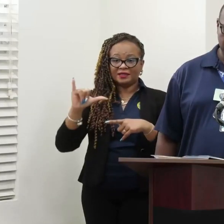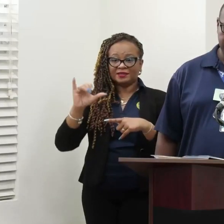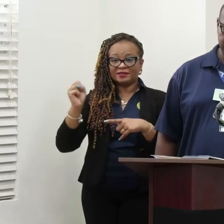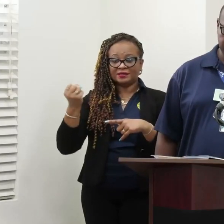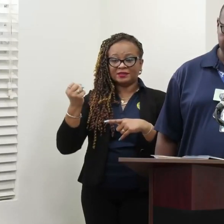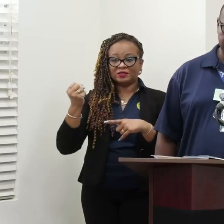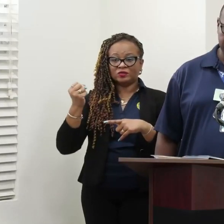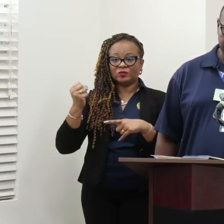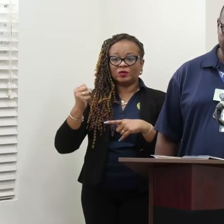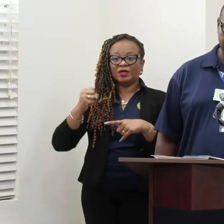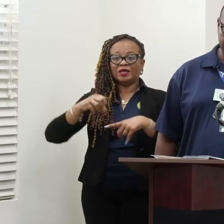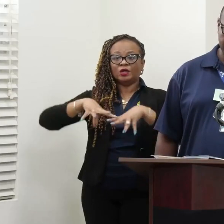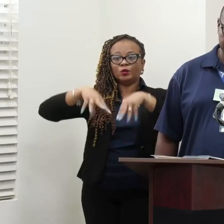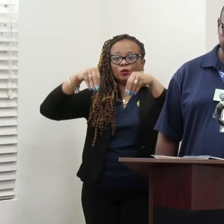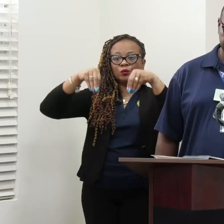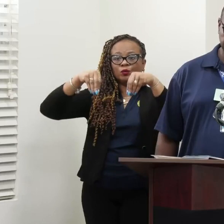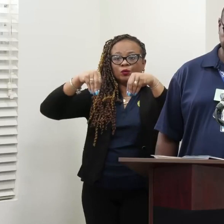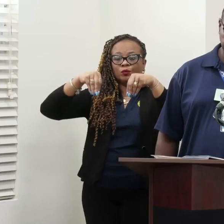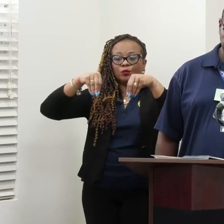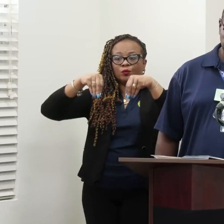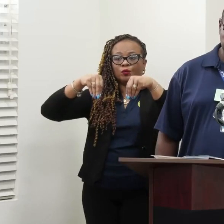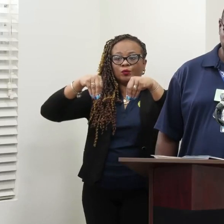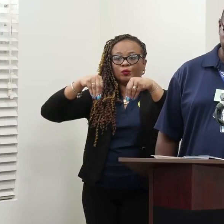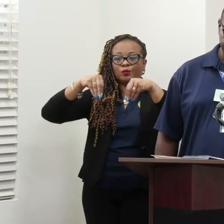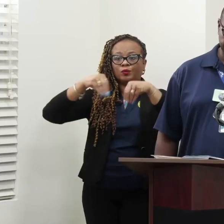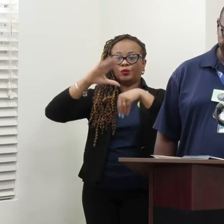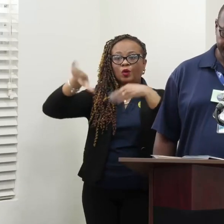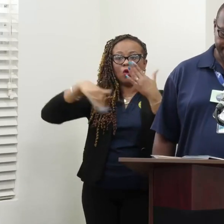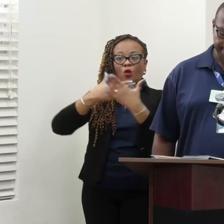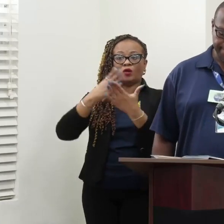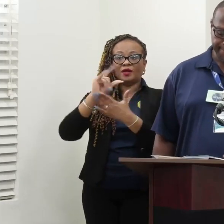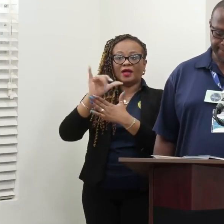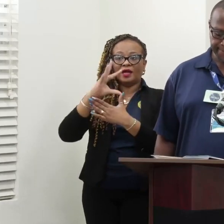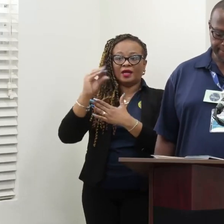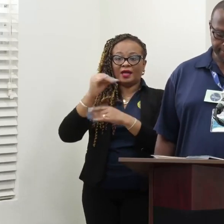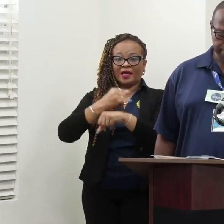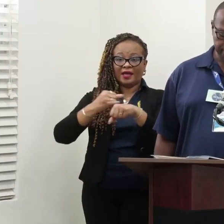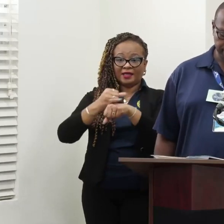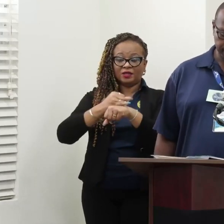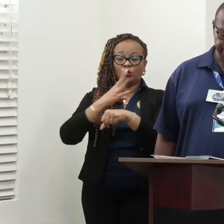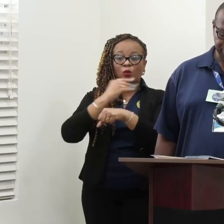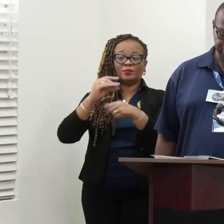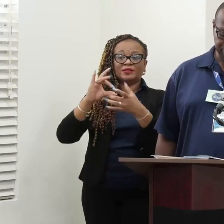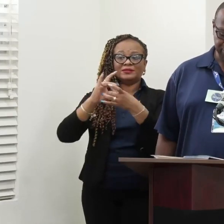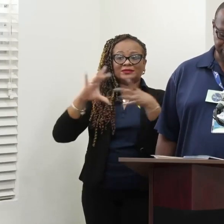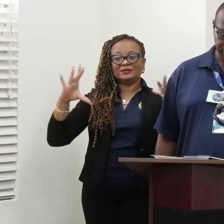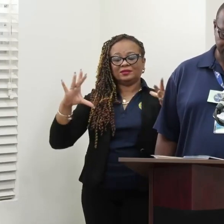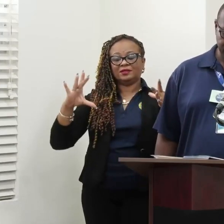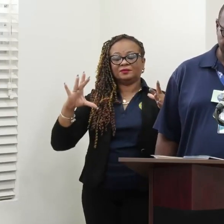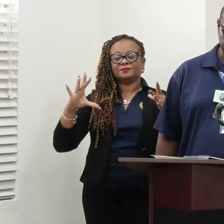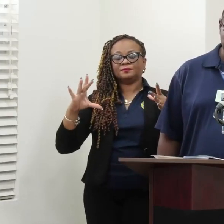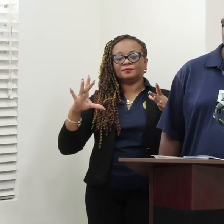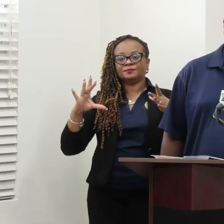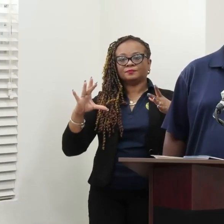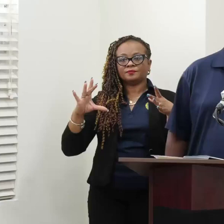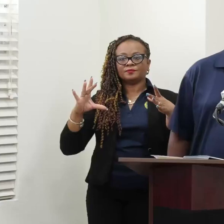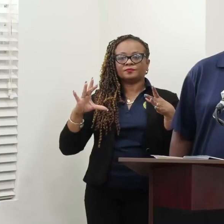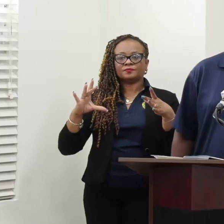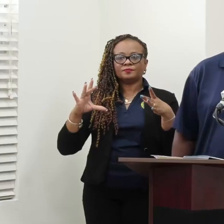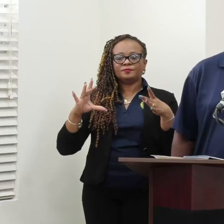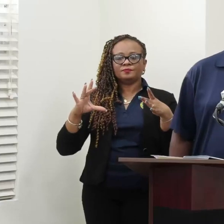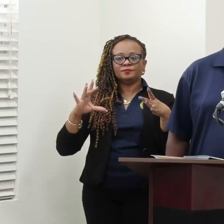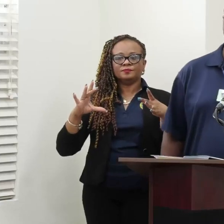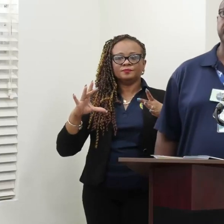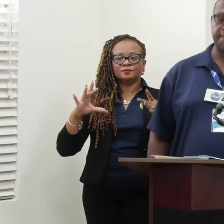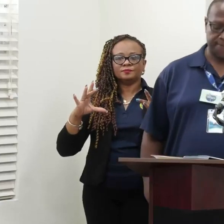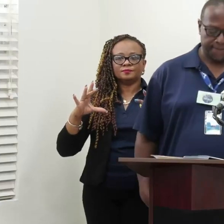a total system shutdown condition. Si yo vent toujours vient fort, yo couper toute lumière pour Abaco